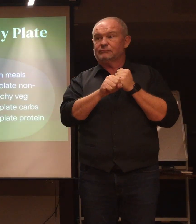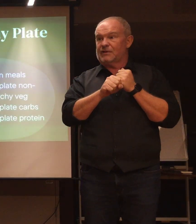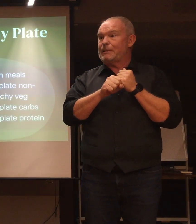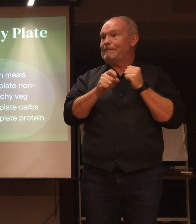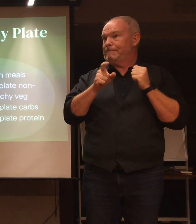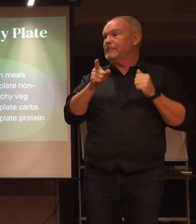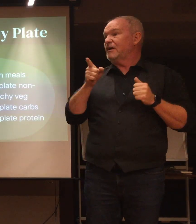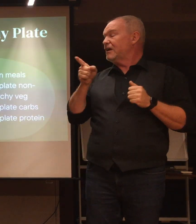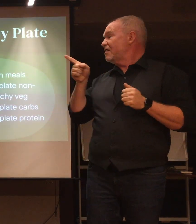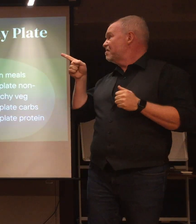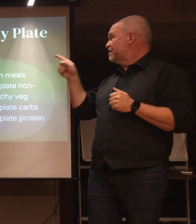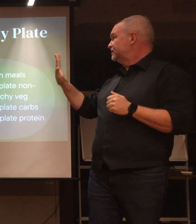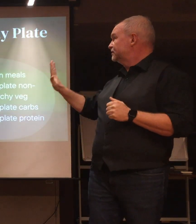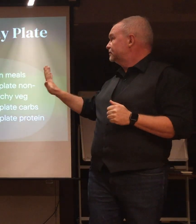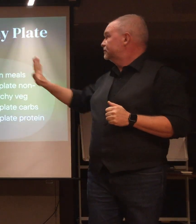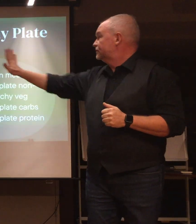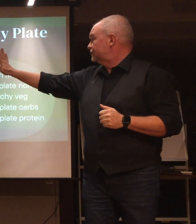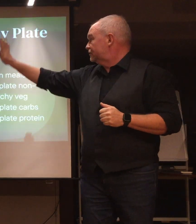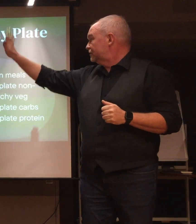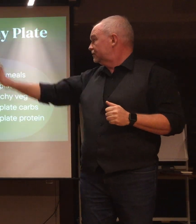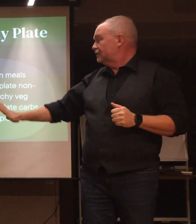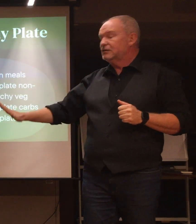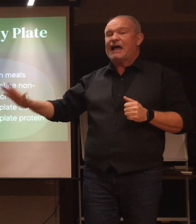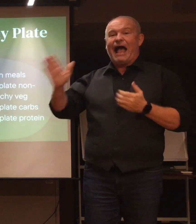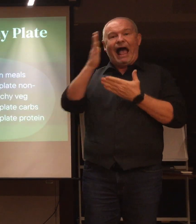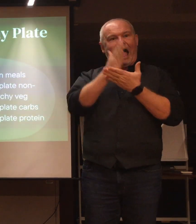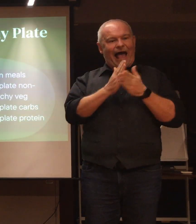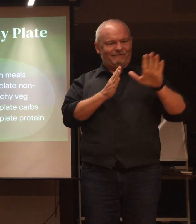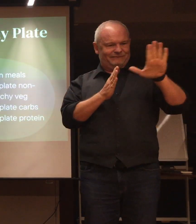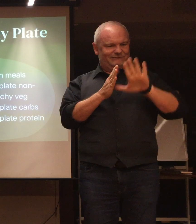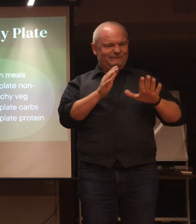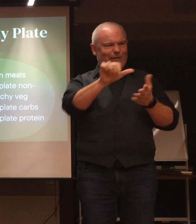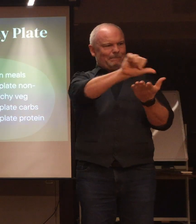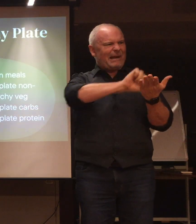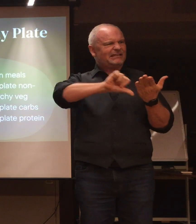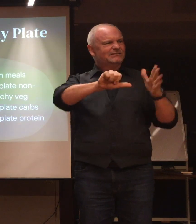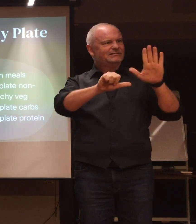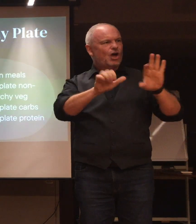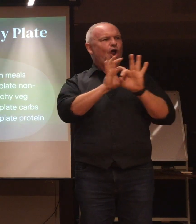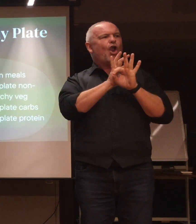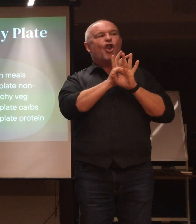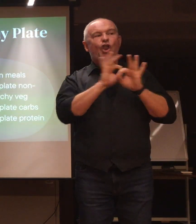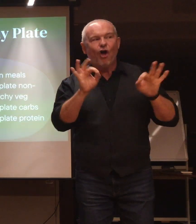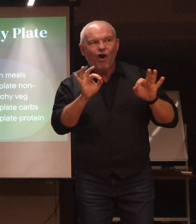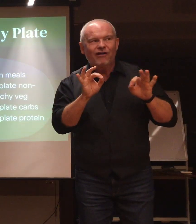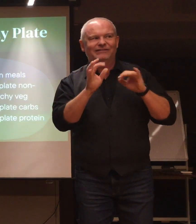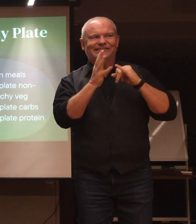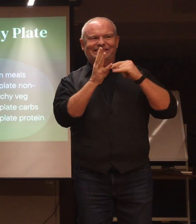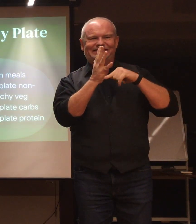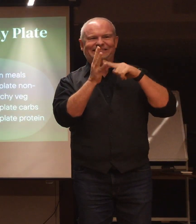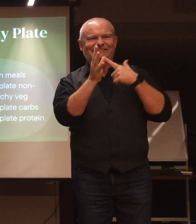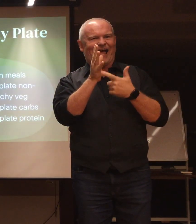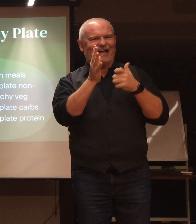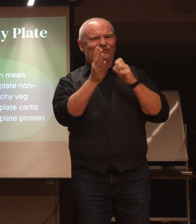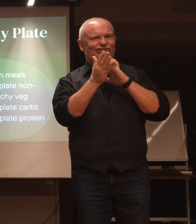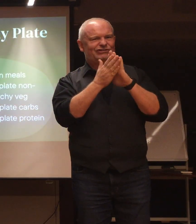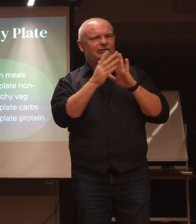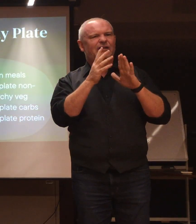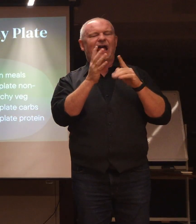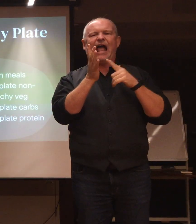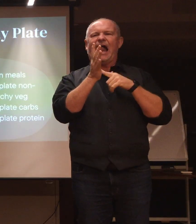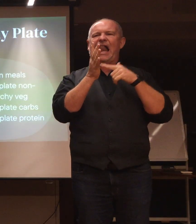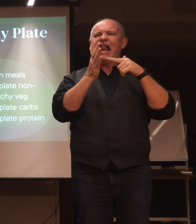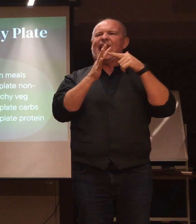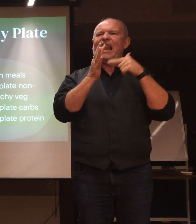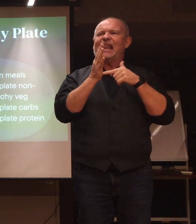So this side here, half a plate will be non-starchy. So it'll be